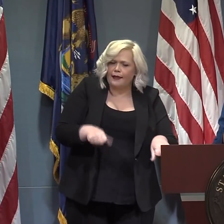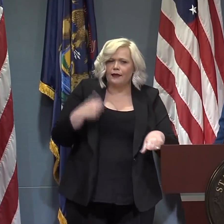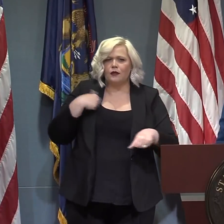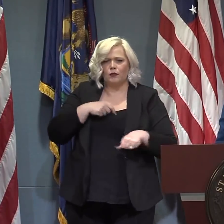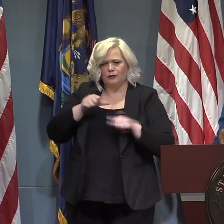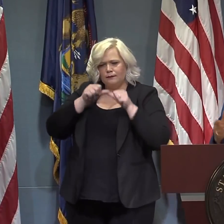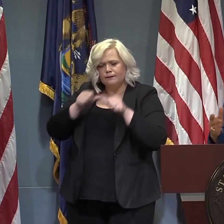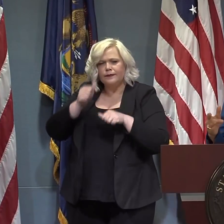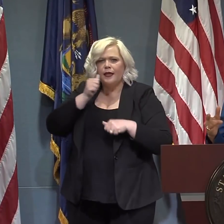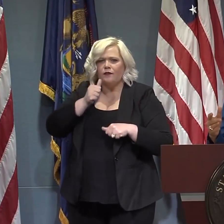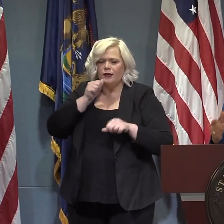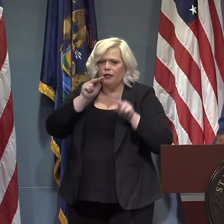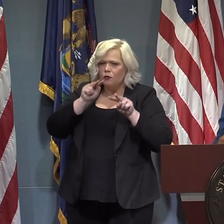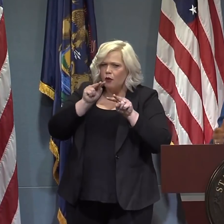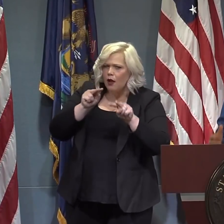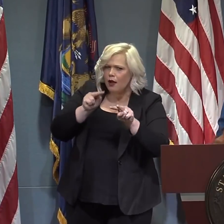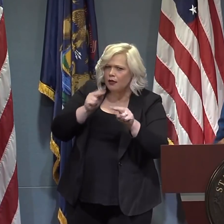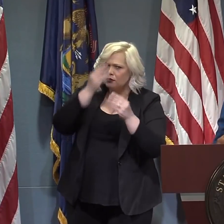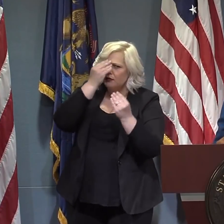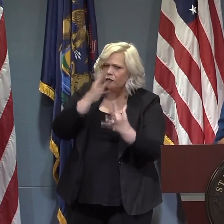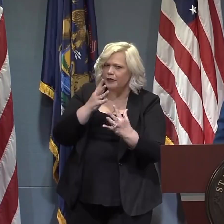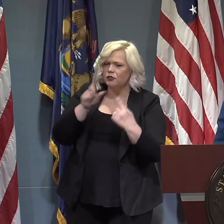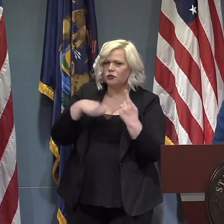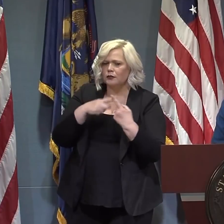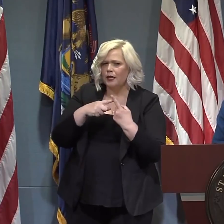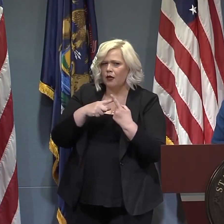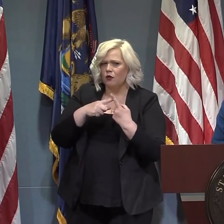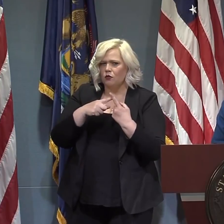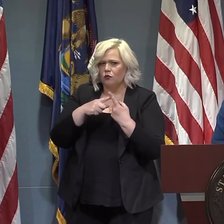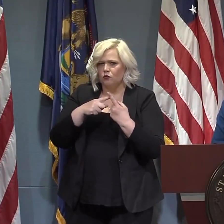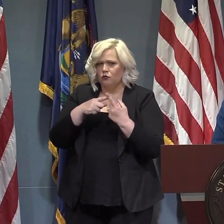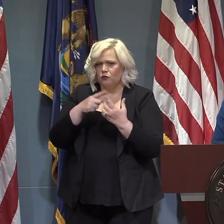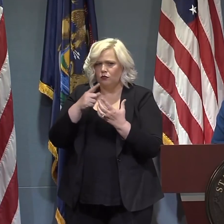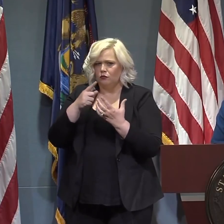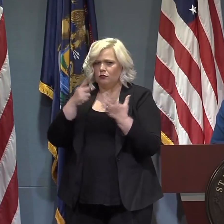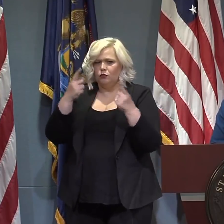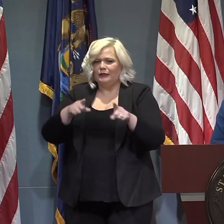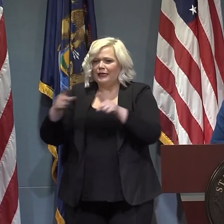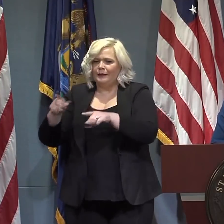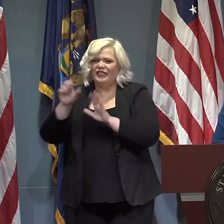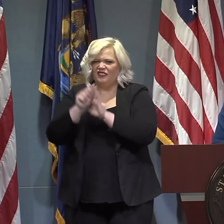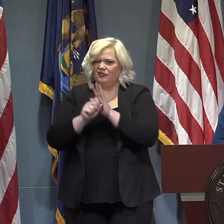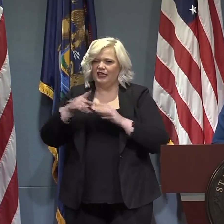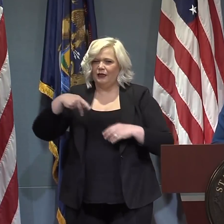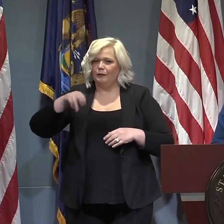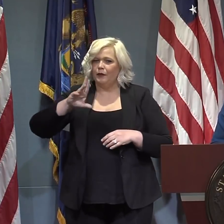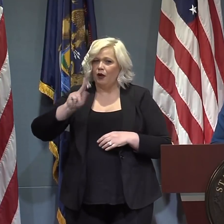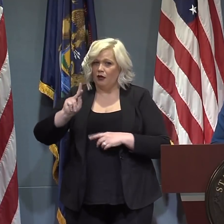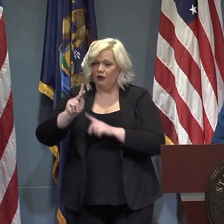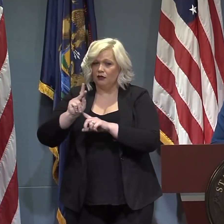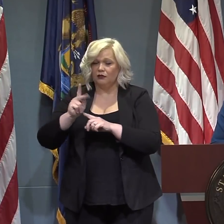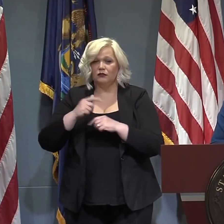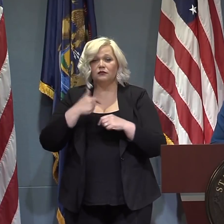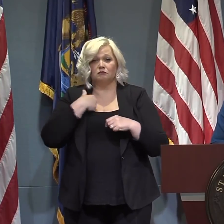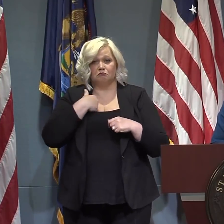monitor daily the data and reports that are coming out of our state parks. And I'll continue to make decisions based on